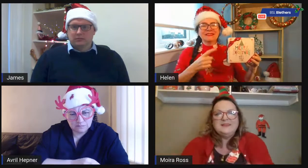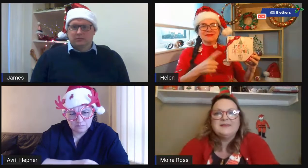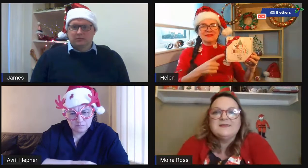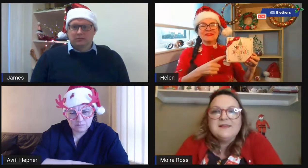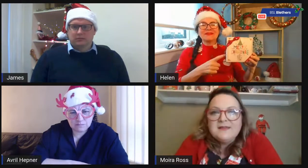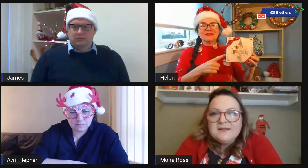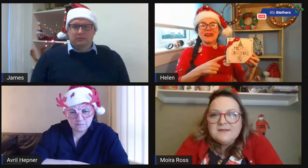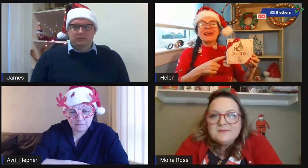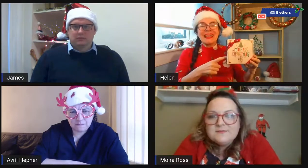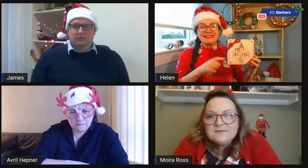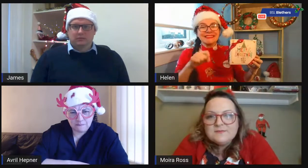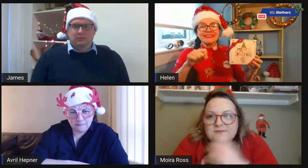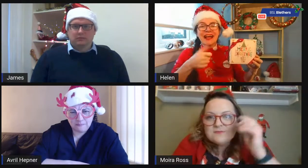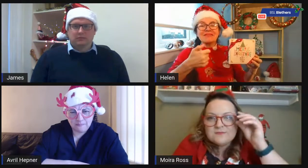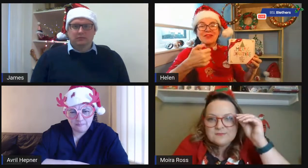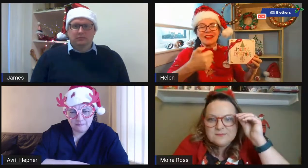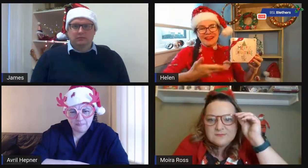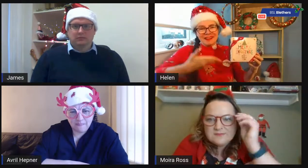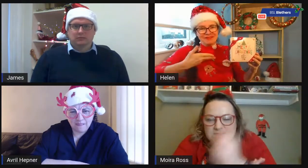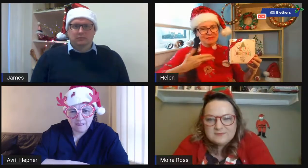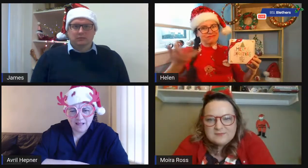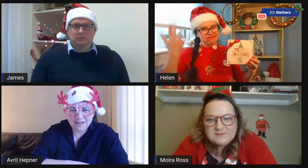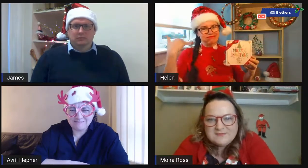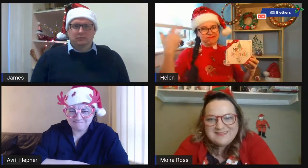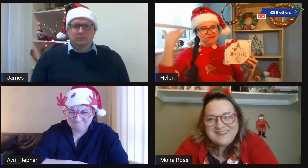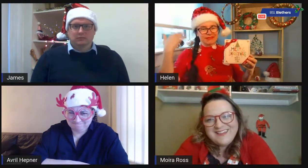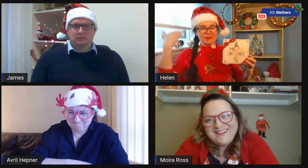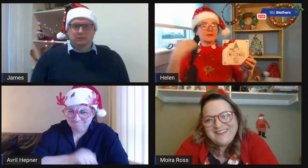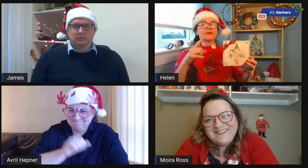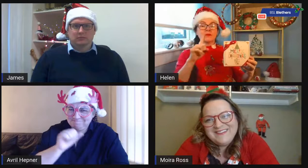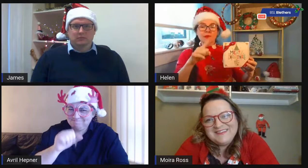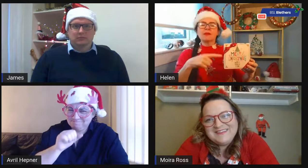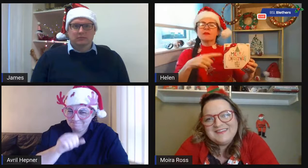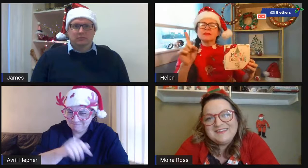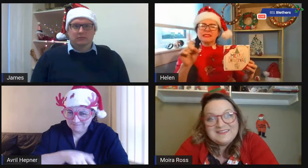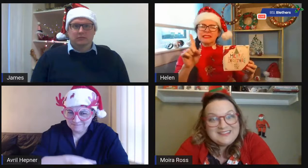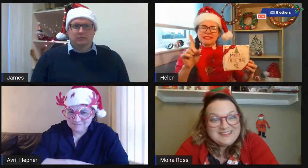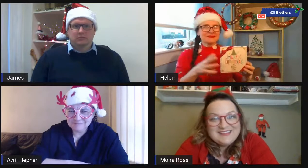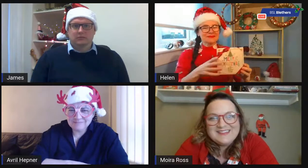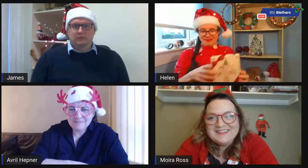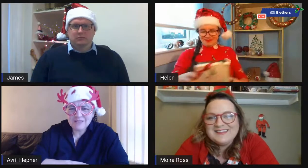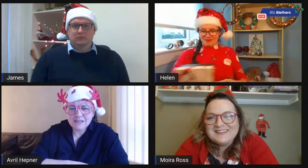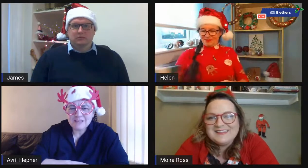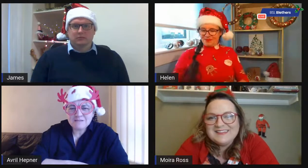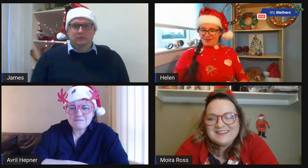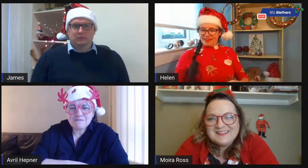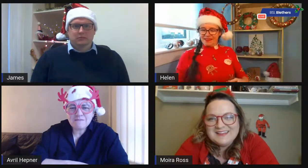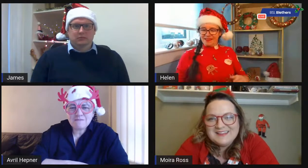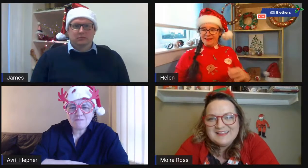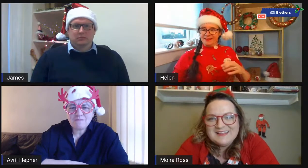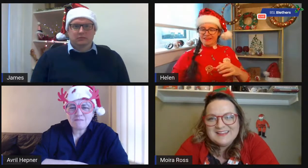my favourite things to make. So what are we looking at Avril here, gave Helen? me this as a present years